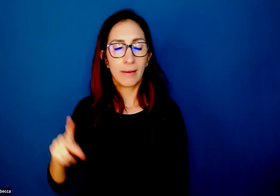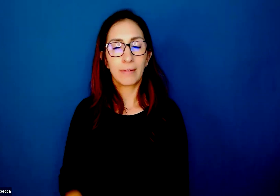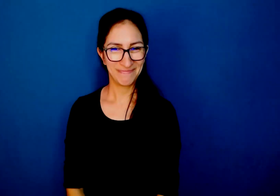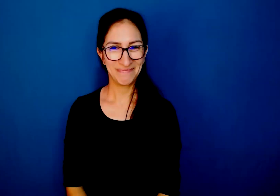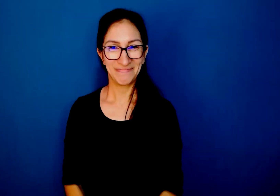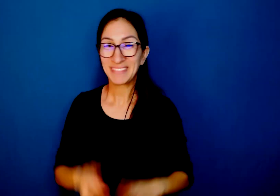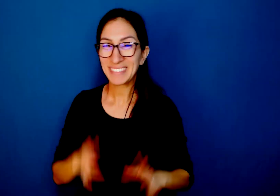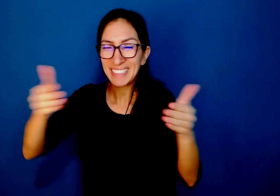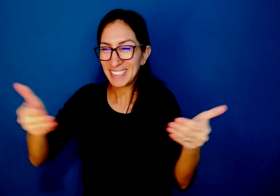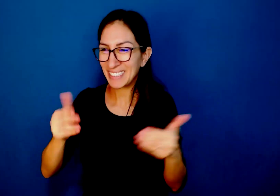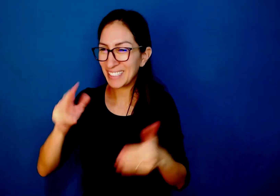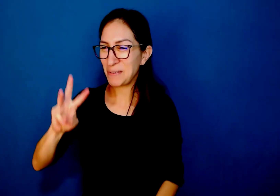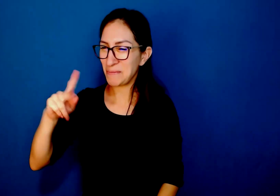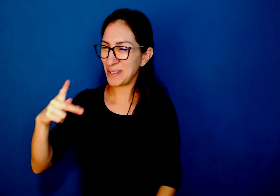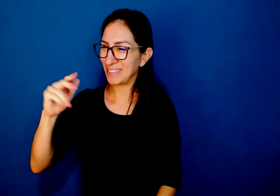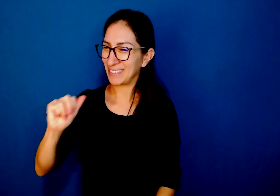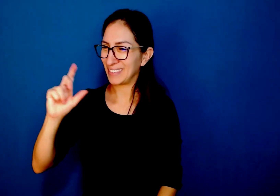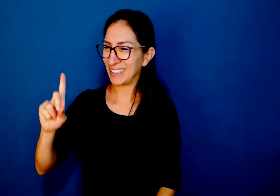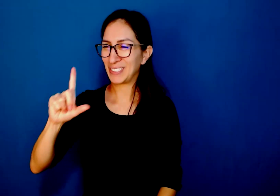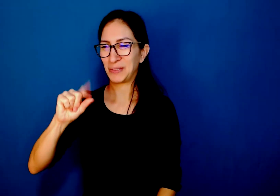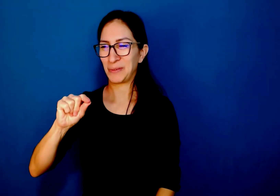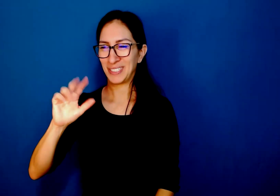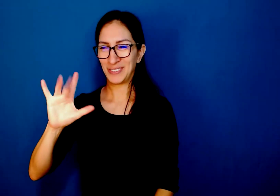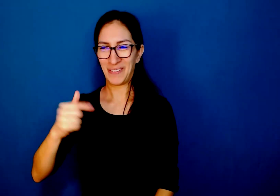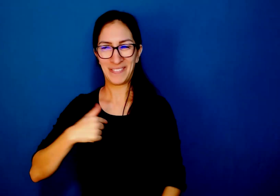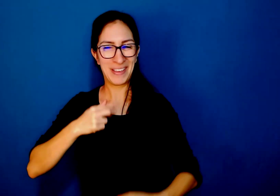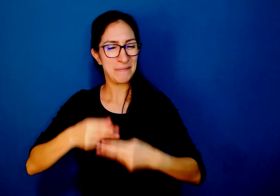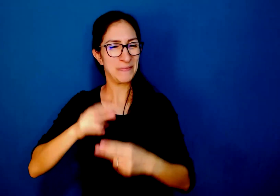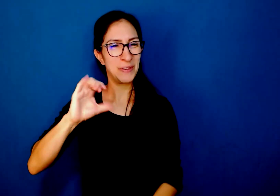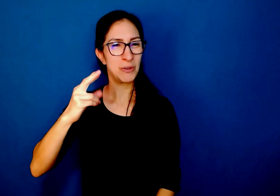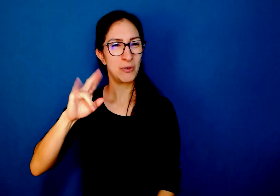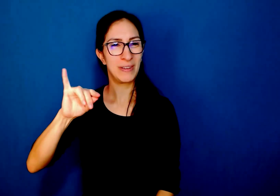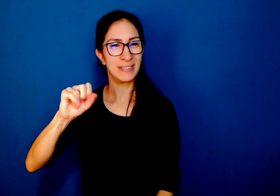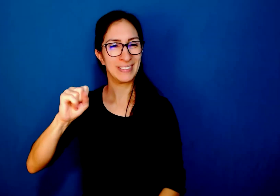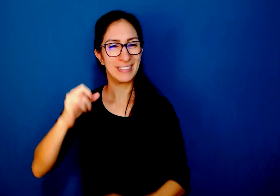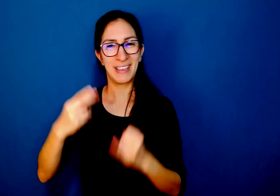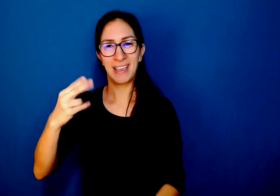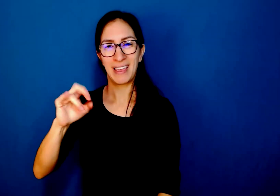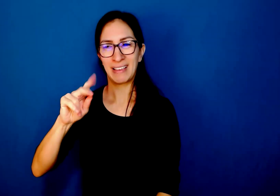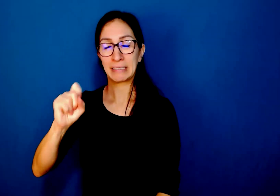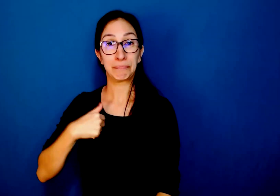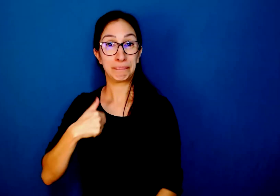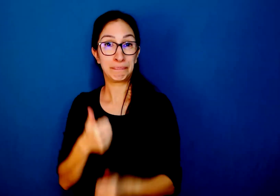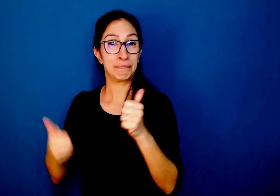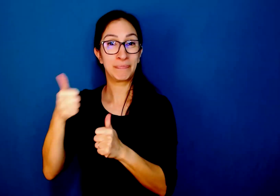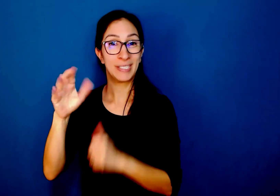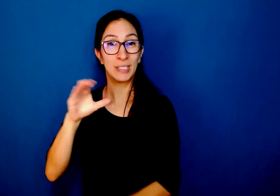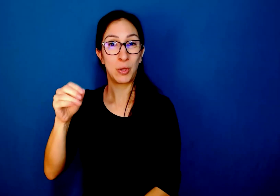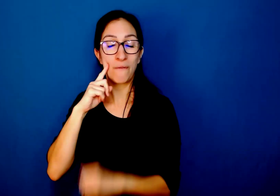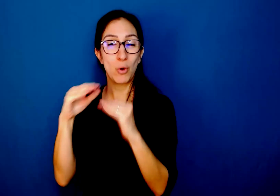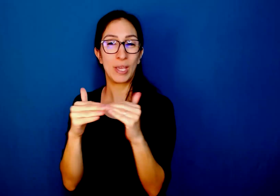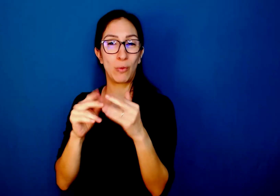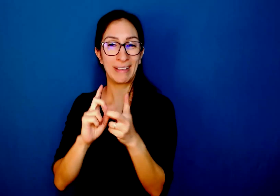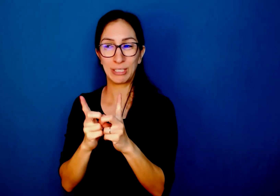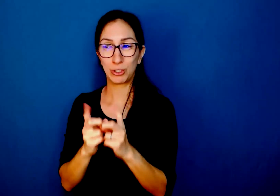Welcome to WordPress Accessibility Day 2025. My name is Chris Hines, and I'm the COO with Equalize Digital. Thank you for joining us for